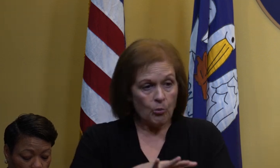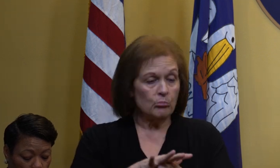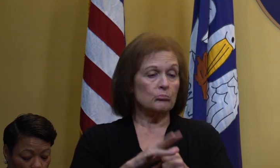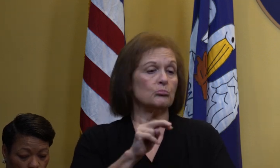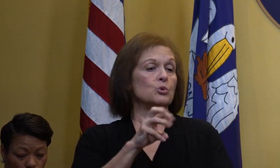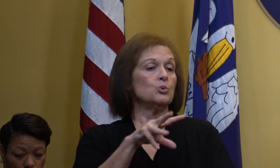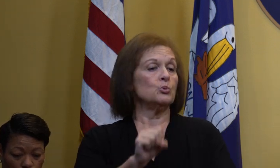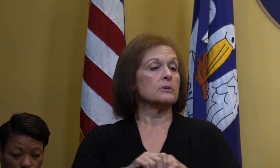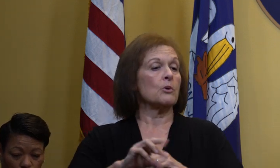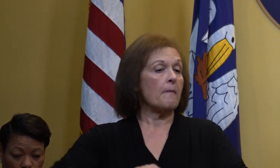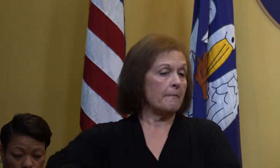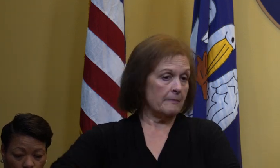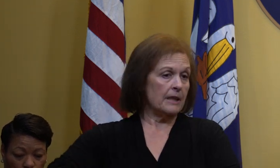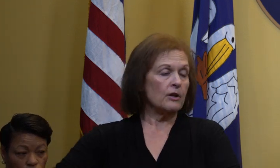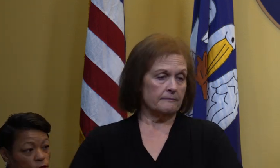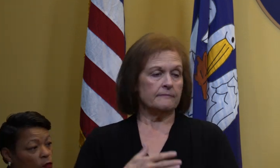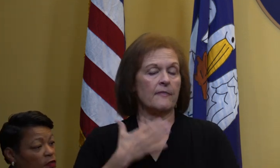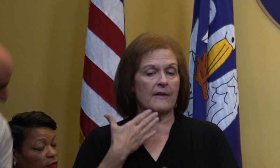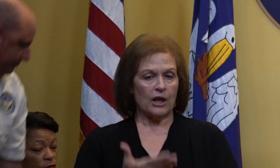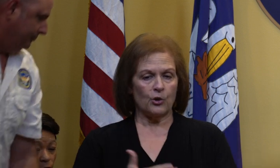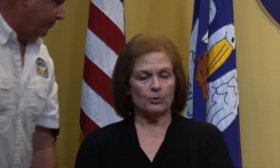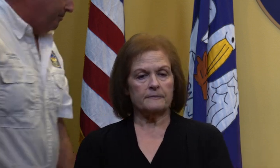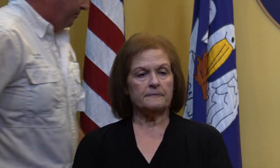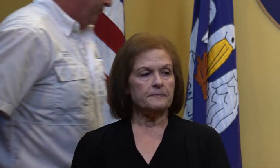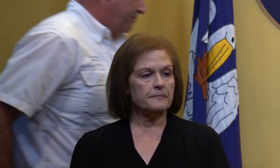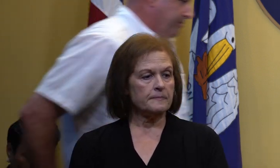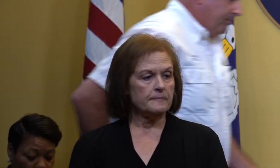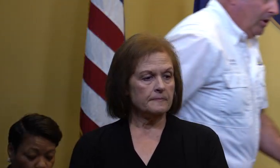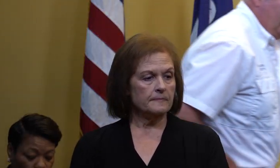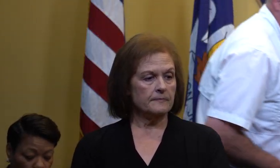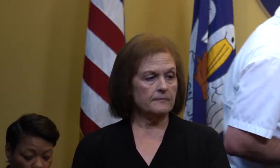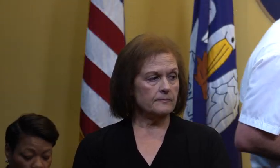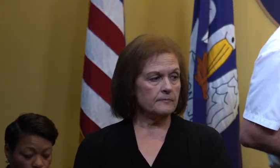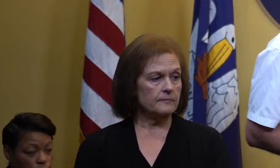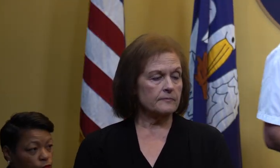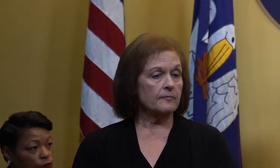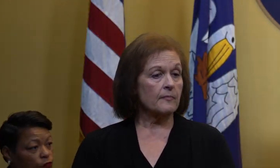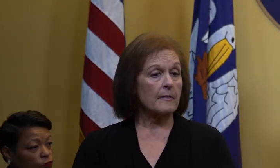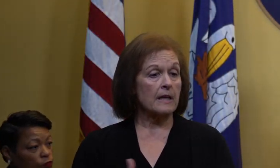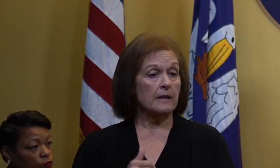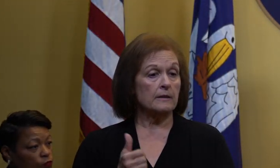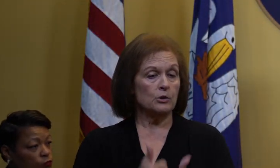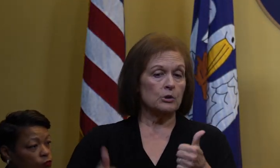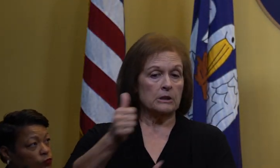your local broadcast media. Thank you so much. Thank you, Lauren. Next, we'll have Superintendent Ann Kirkpatrick of the New